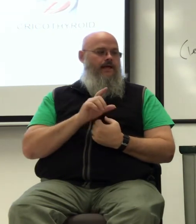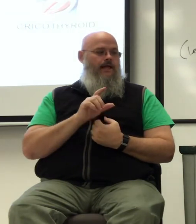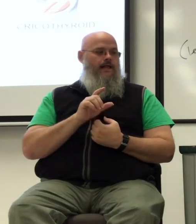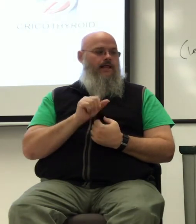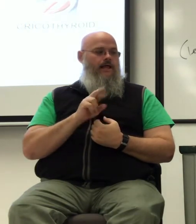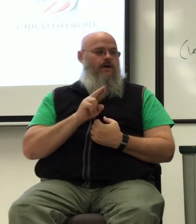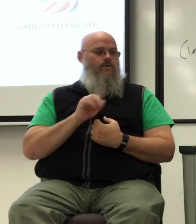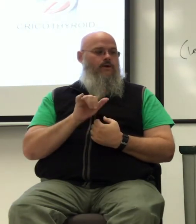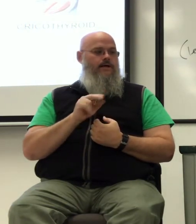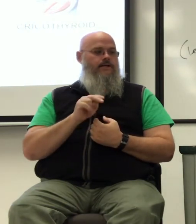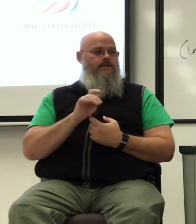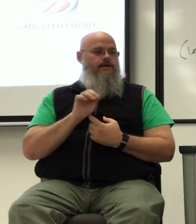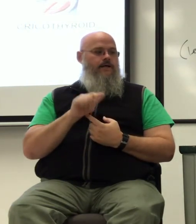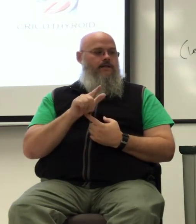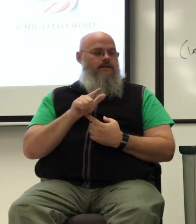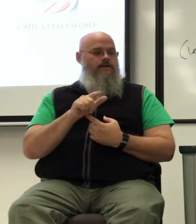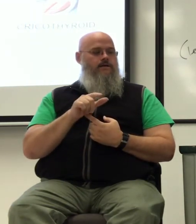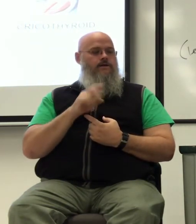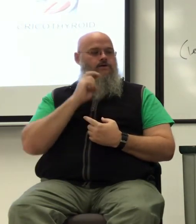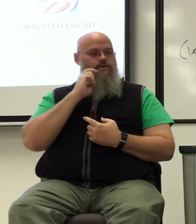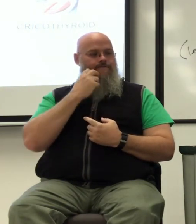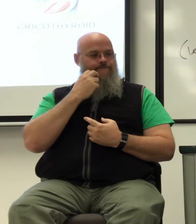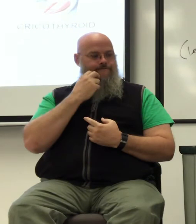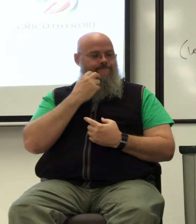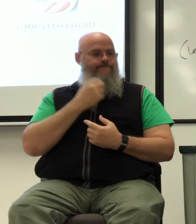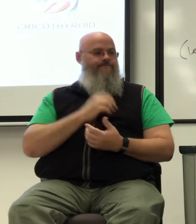Laryngeal nerve